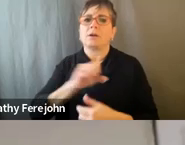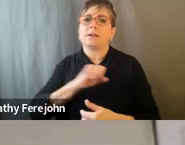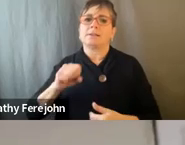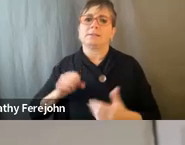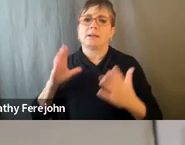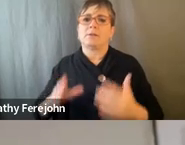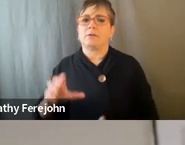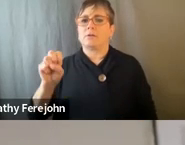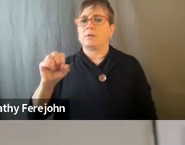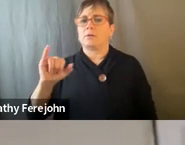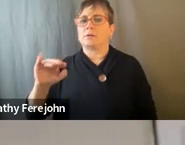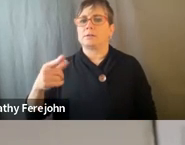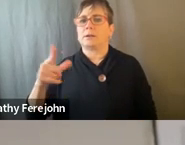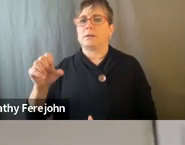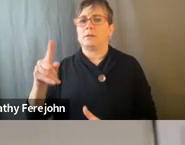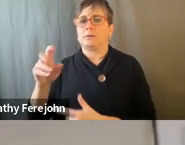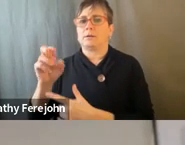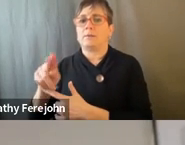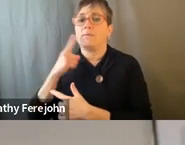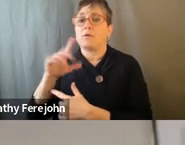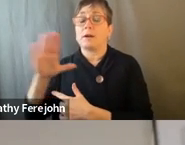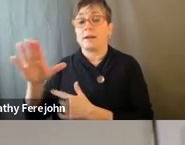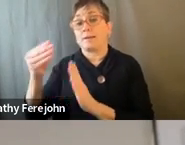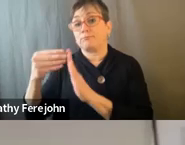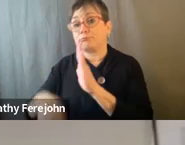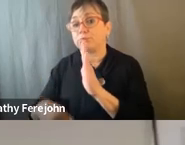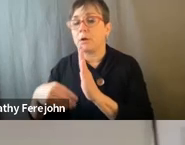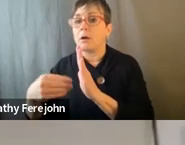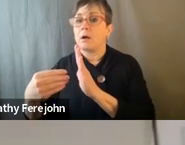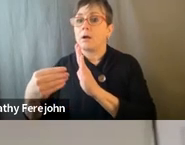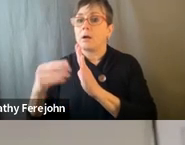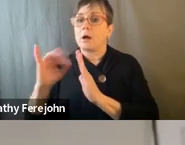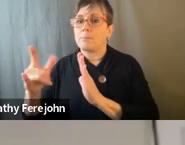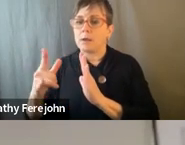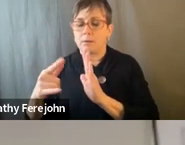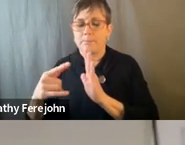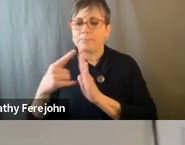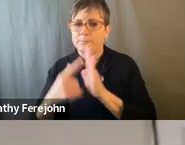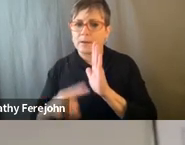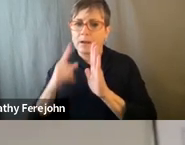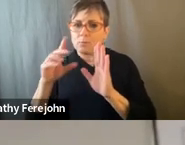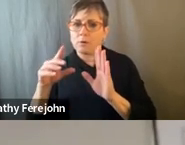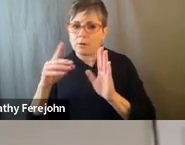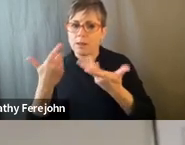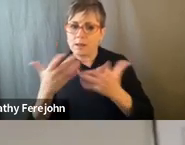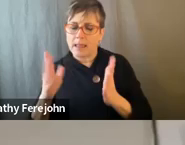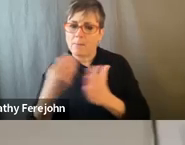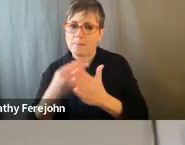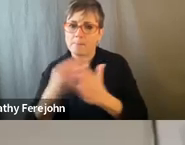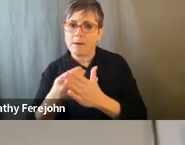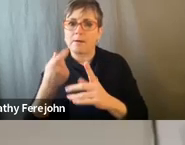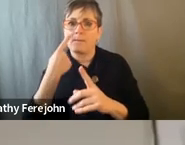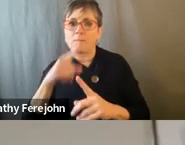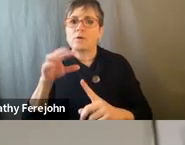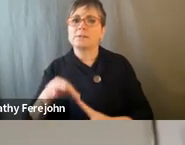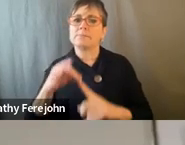that would free up to $20 million for the Special Needs Housing Trust Fund in the Housing